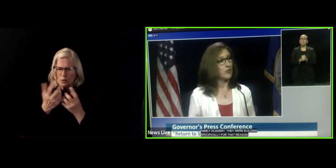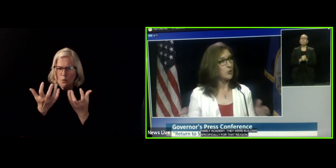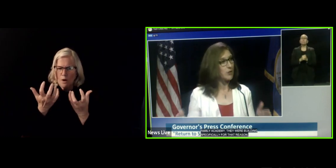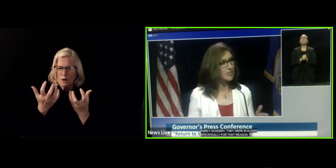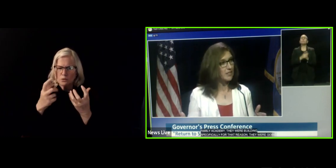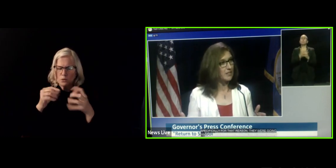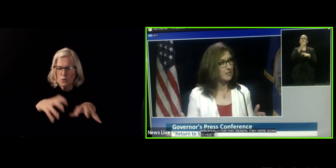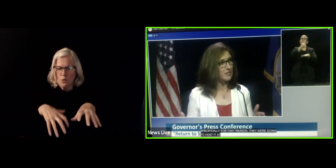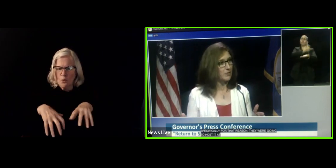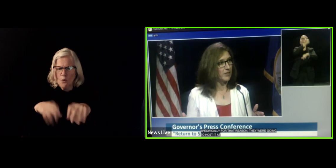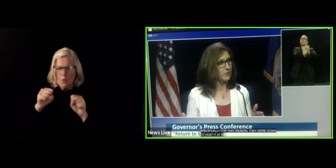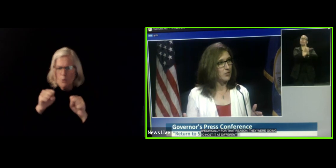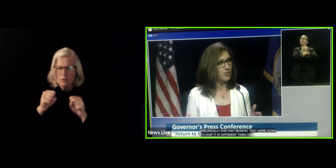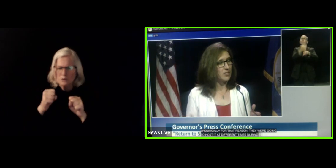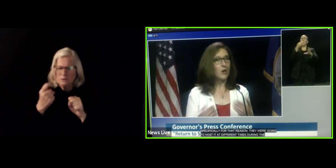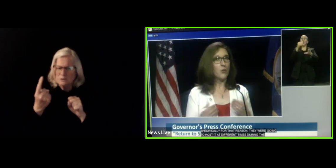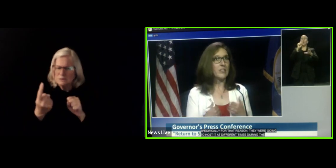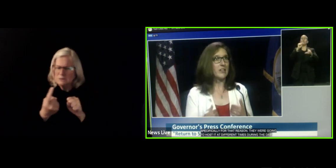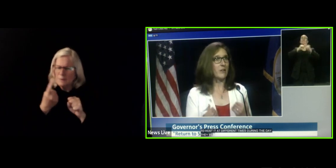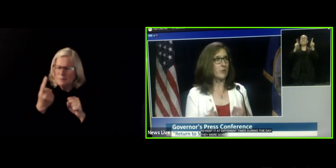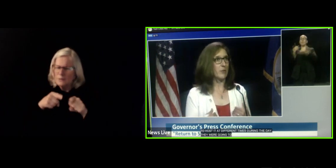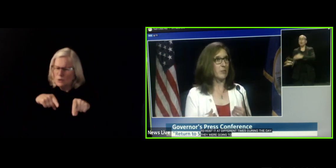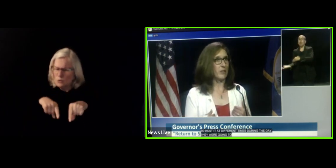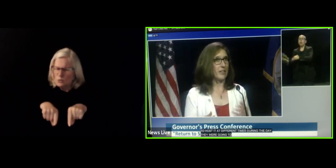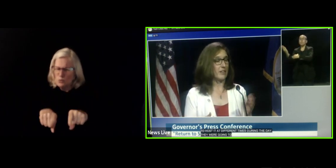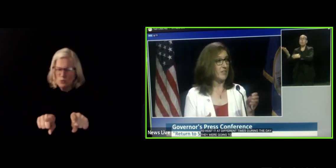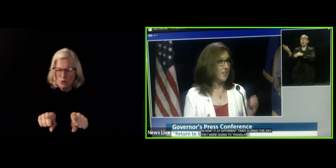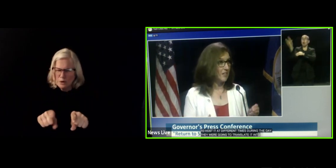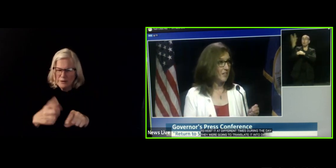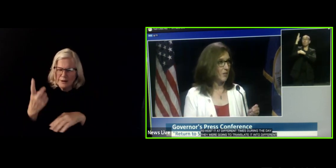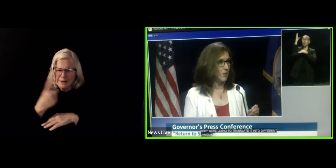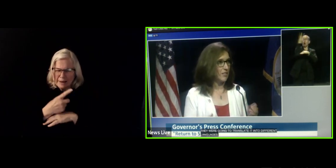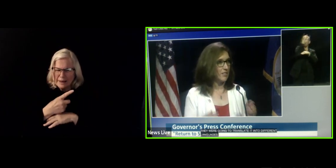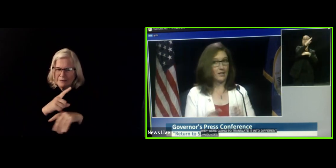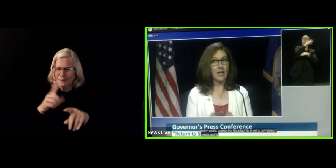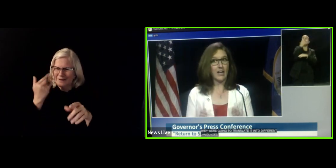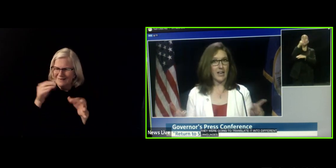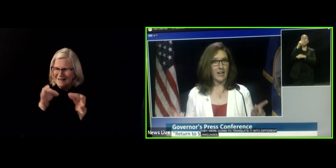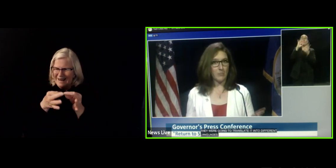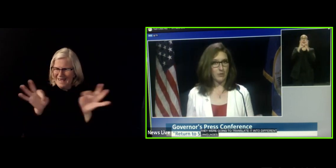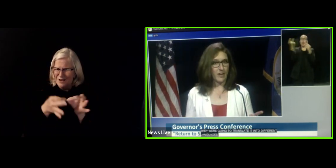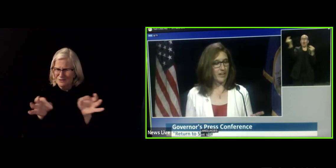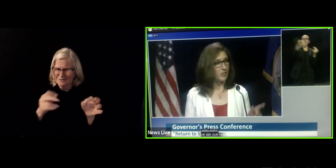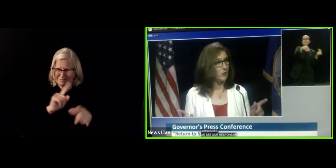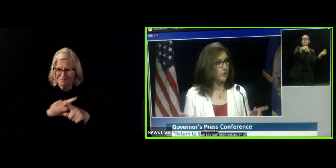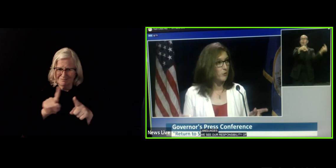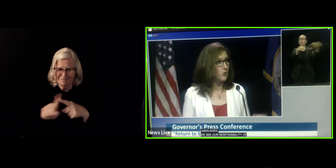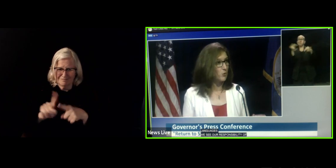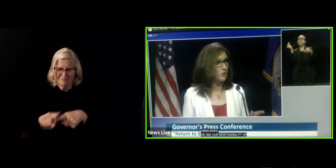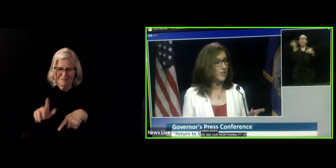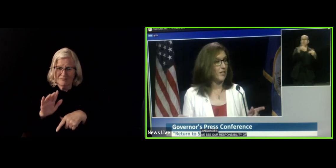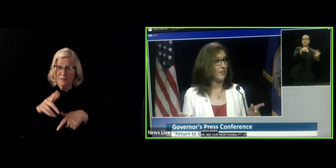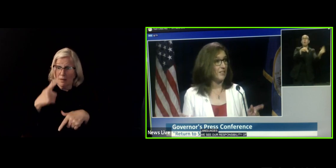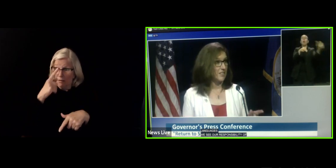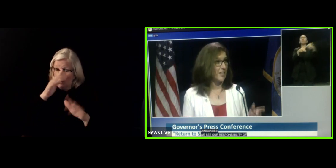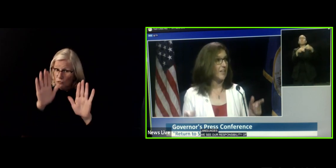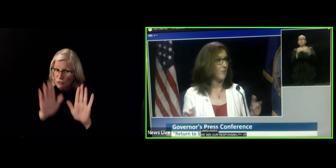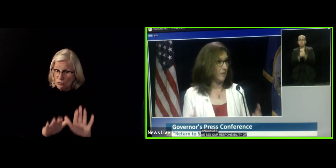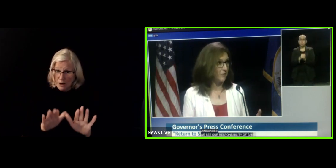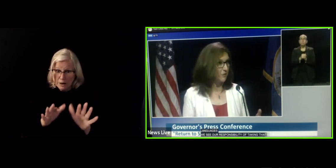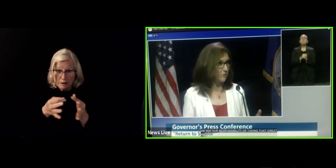were going to translate it into different languages. We see our responsibility then of taking that great idea and amplifying it so other schools in the